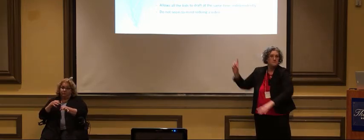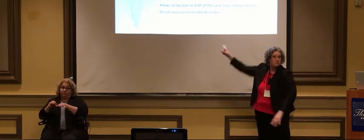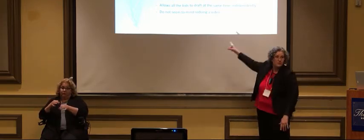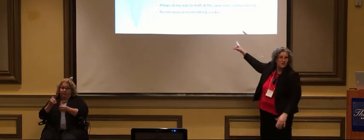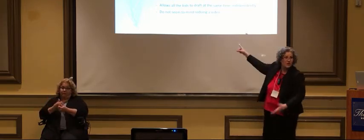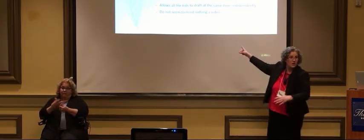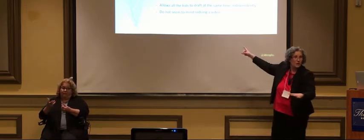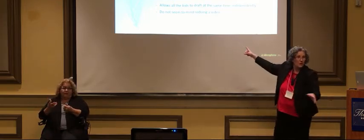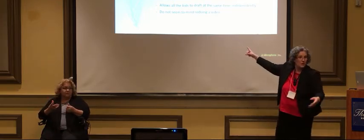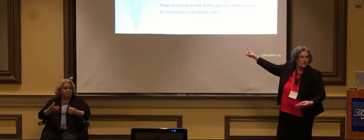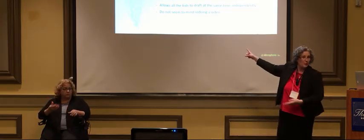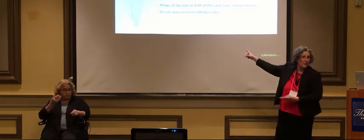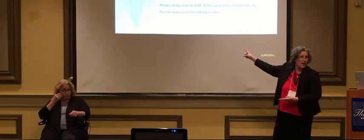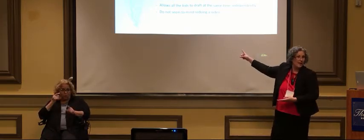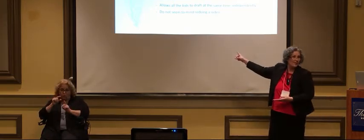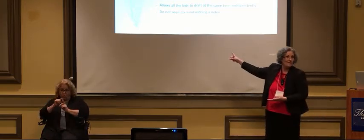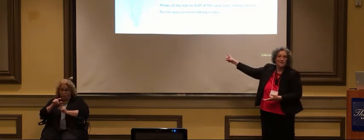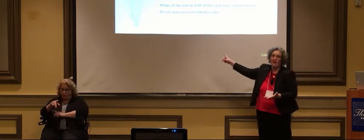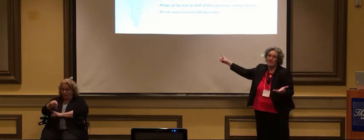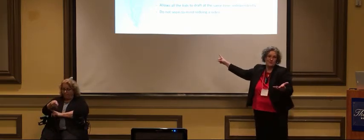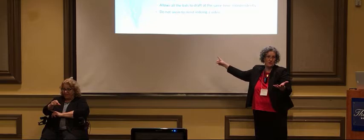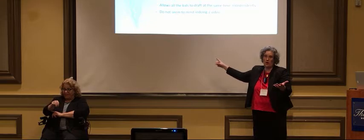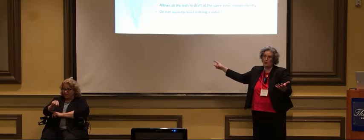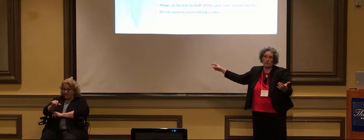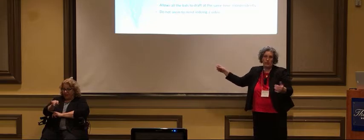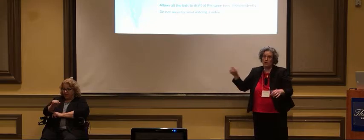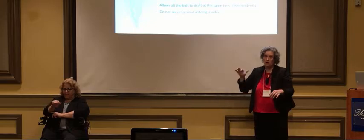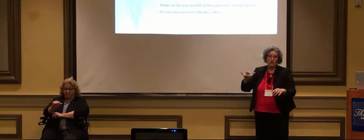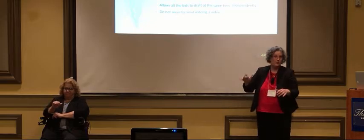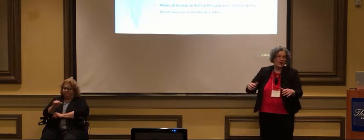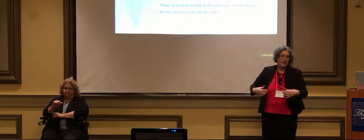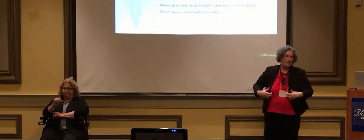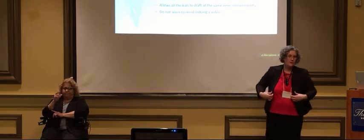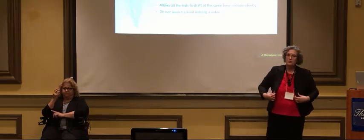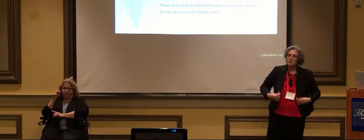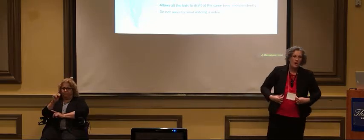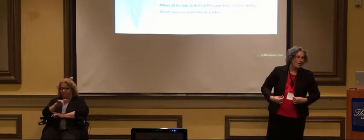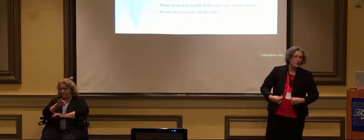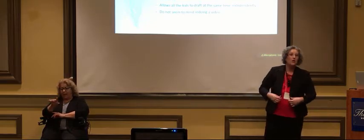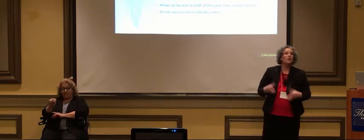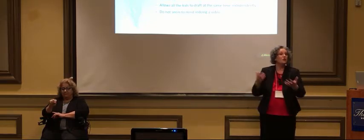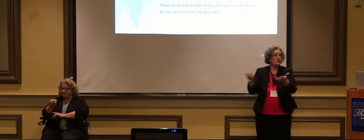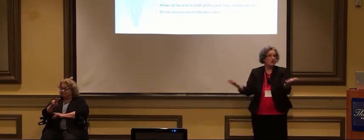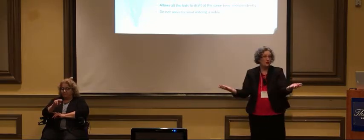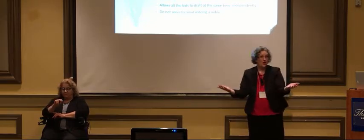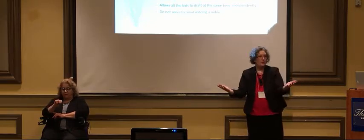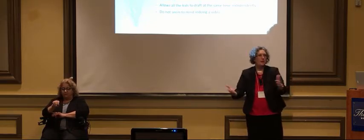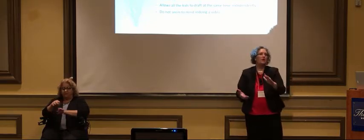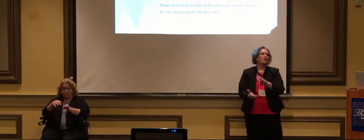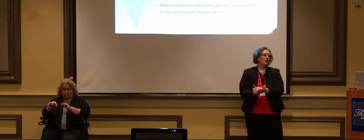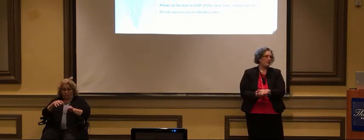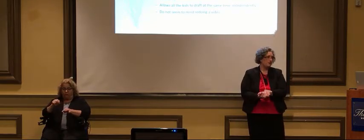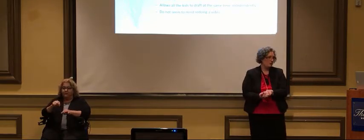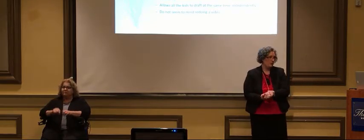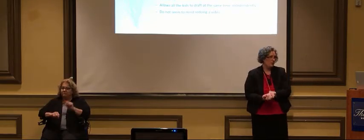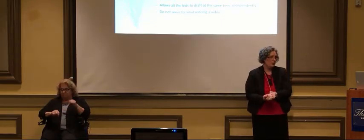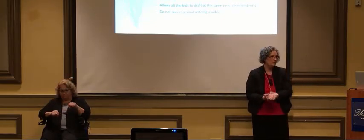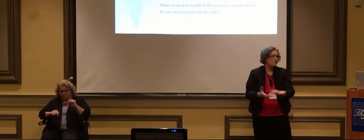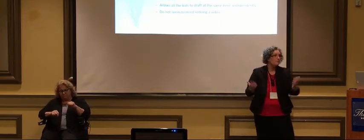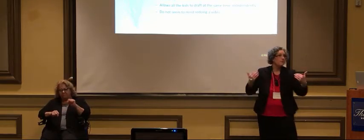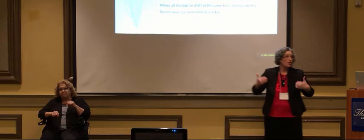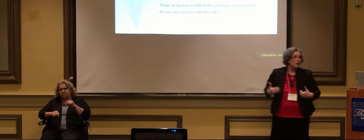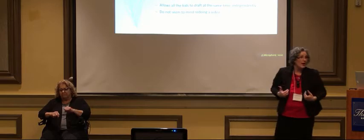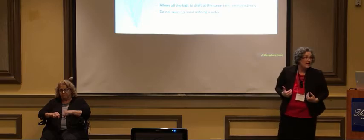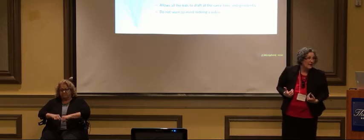thing. Did she know the word for piñata? No. Could she spell it? No. Could she describe it? She absolutely